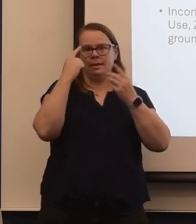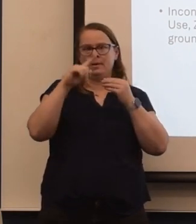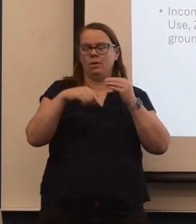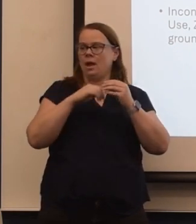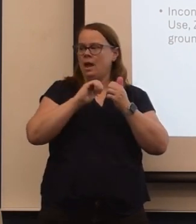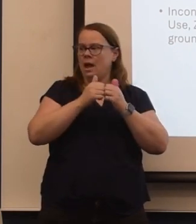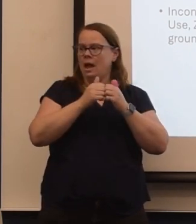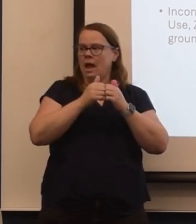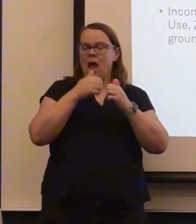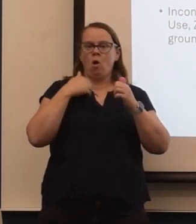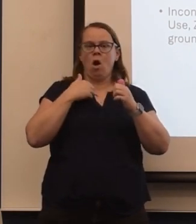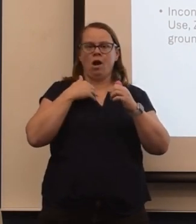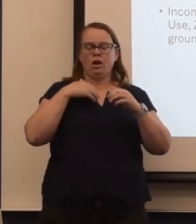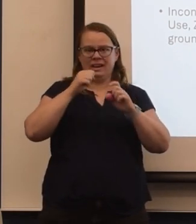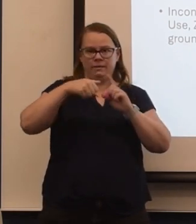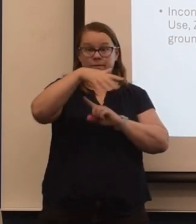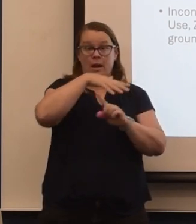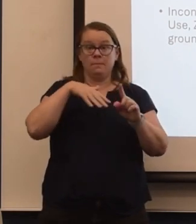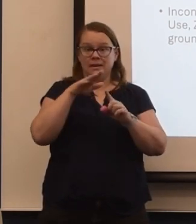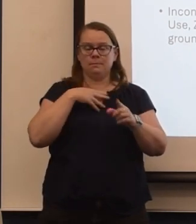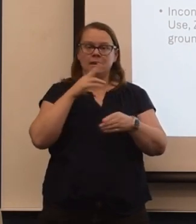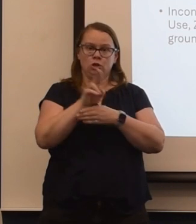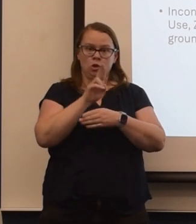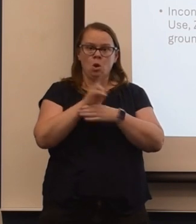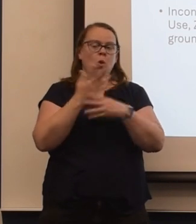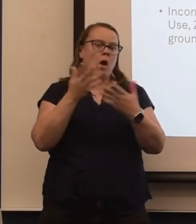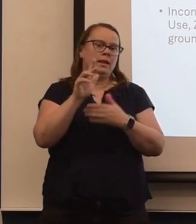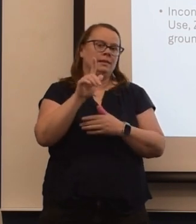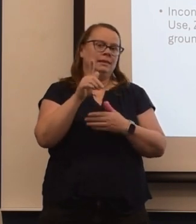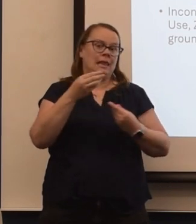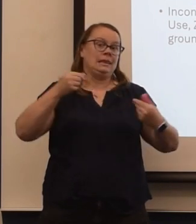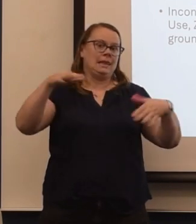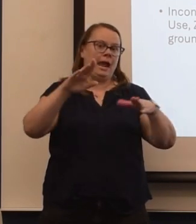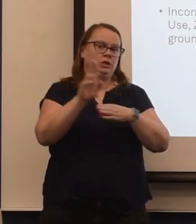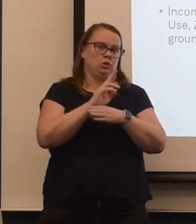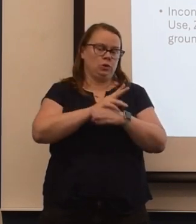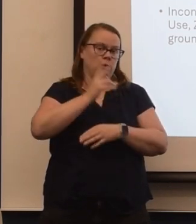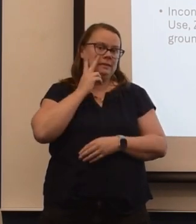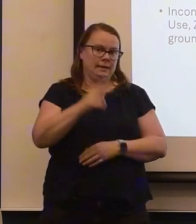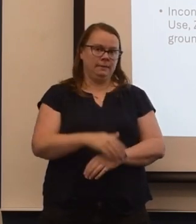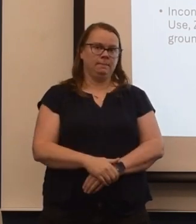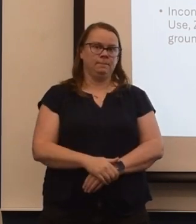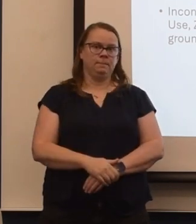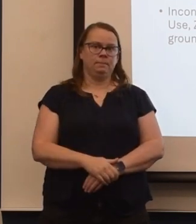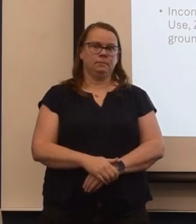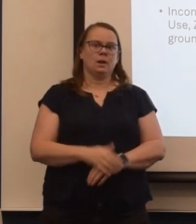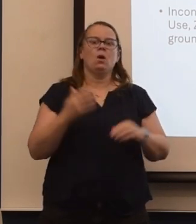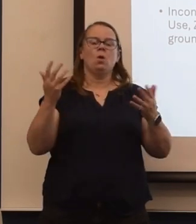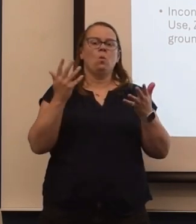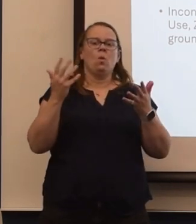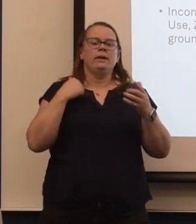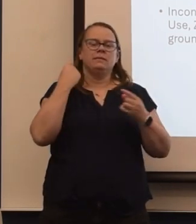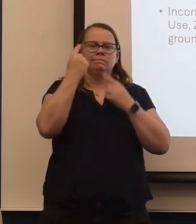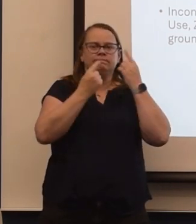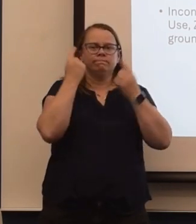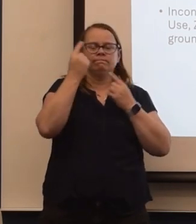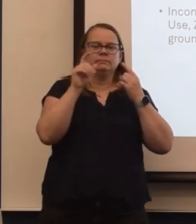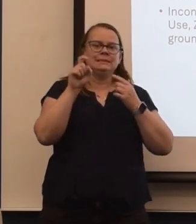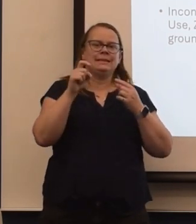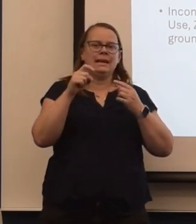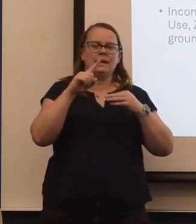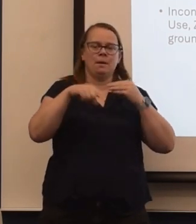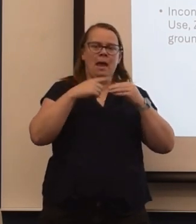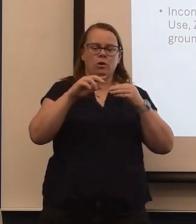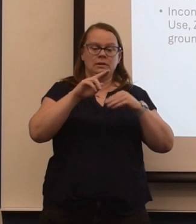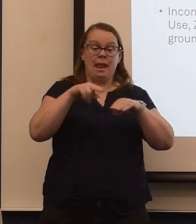how our built environment is being used and what land uses we'd like to see. So and what considerations we need to make about